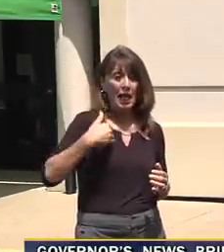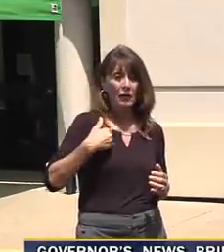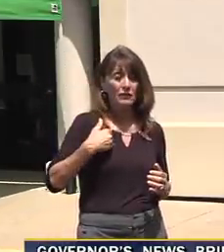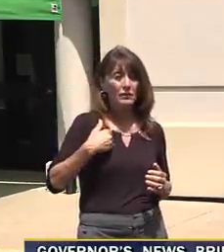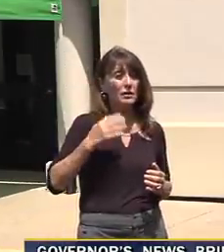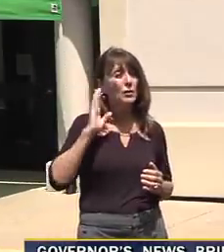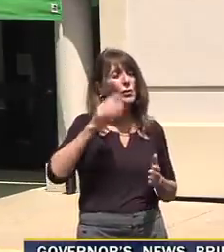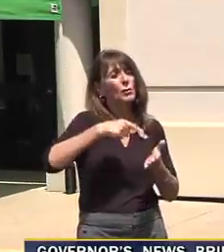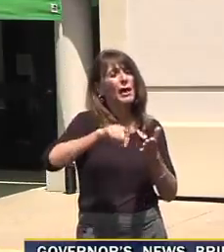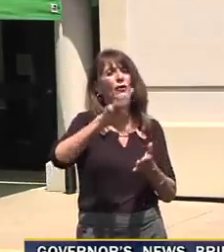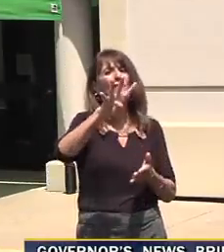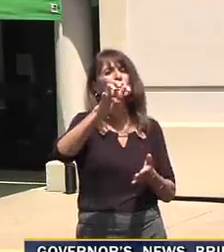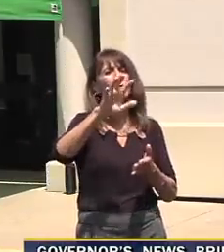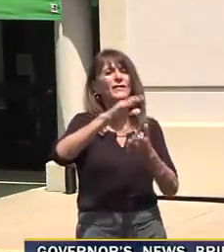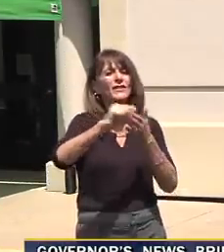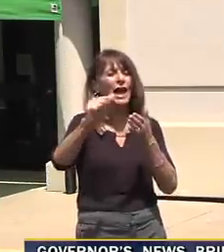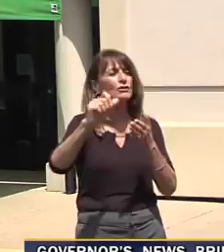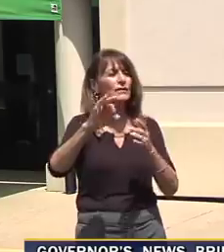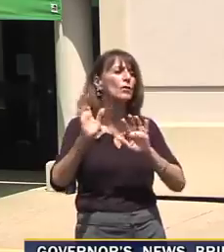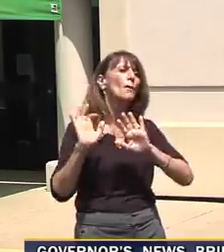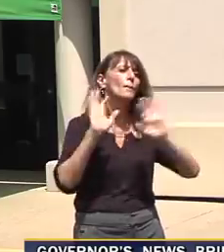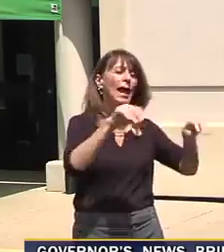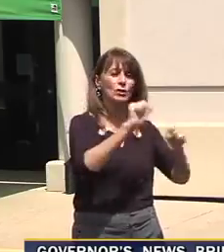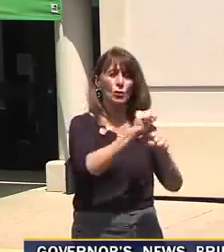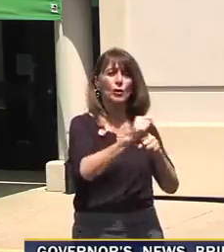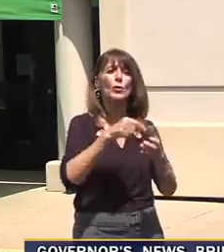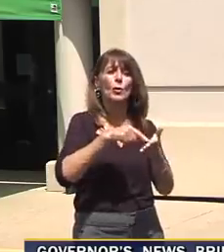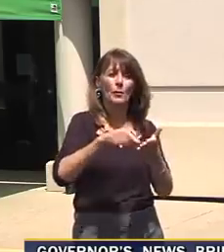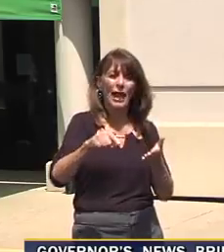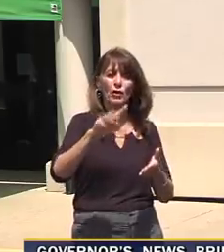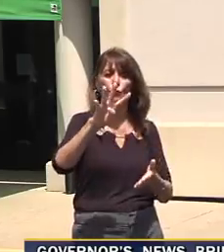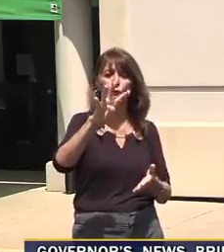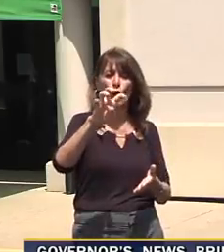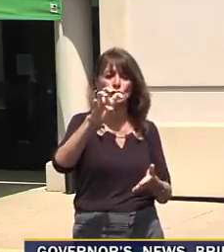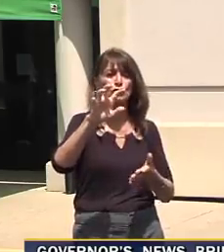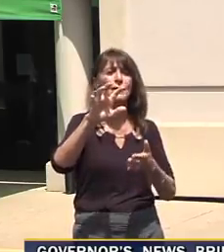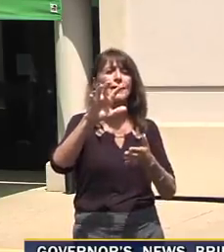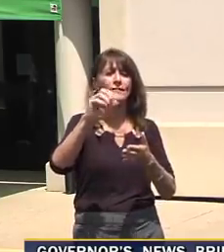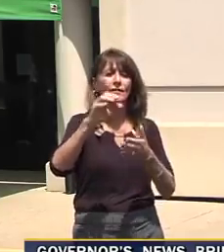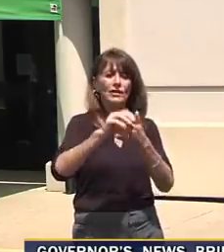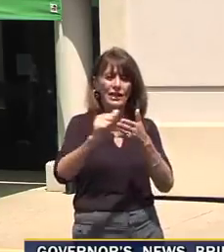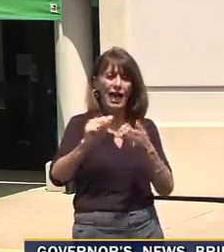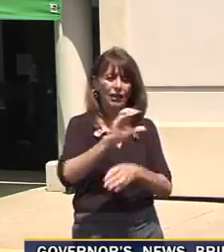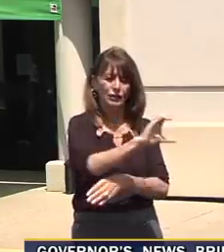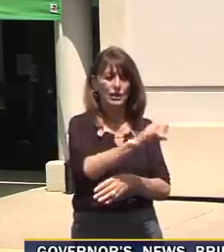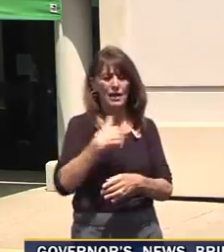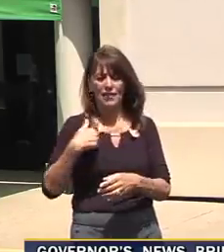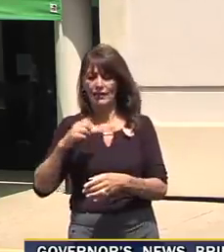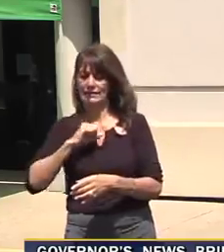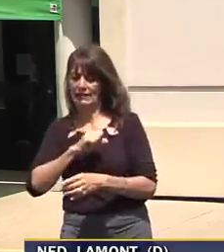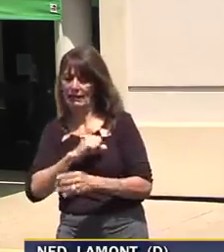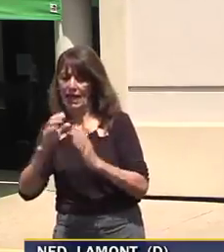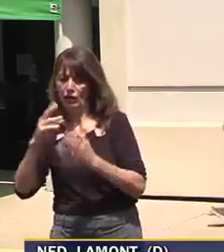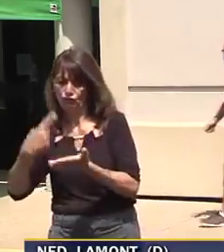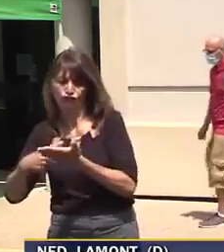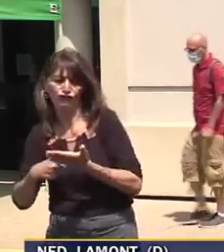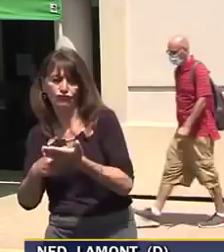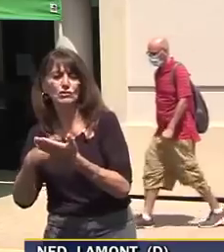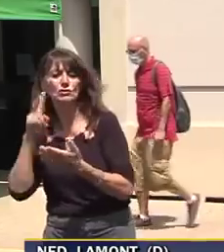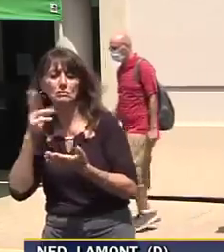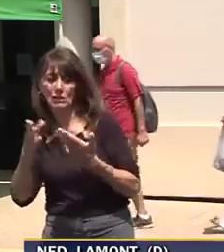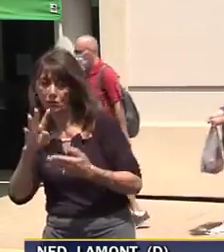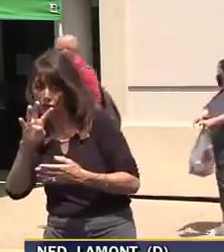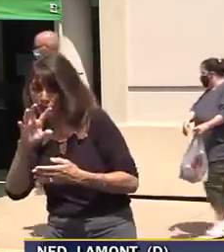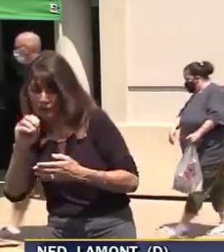you $450 when you go back to work. That's a plan that's circulating around the House and Senate as well. I'm doing everything I can to